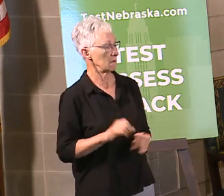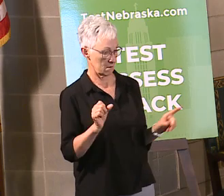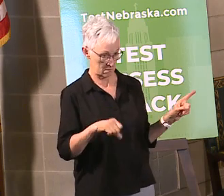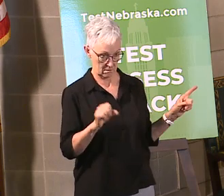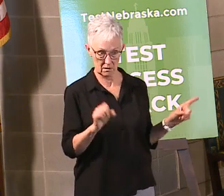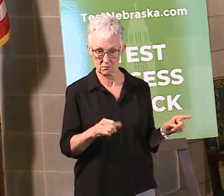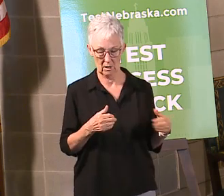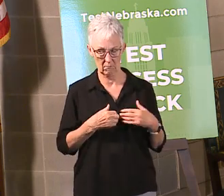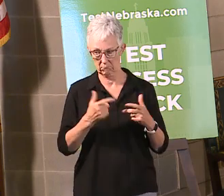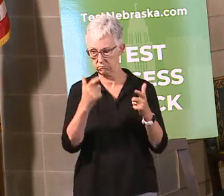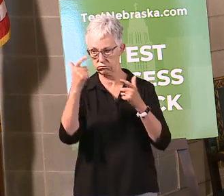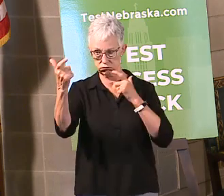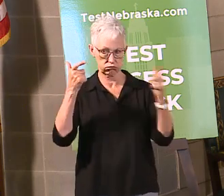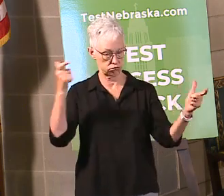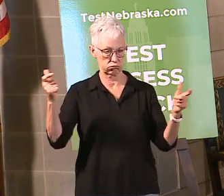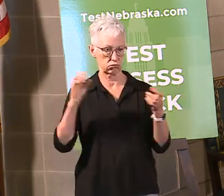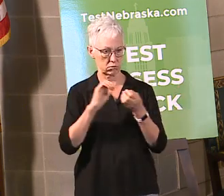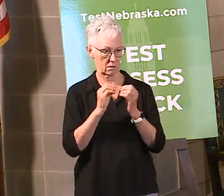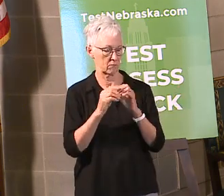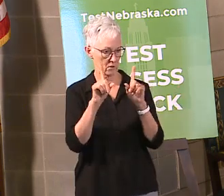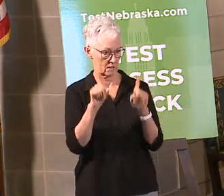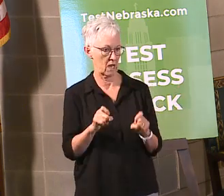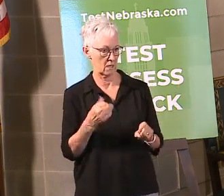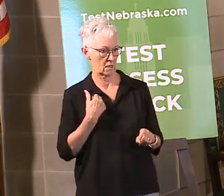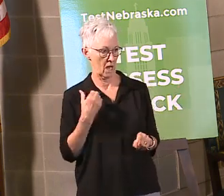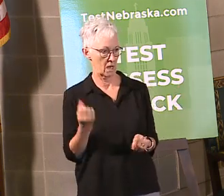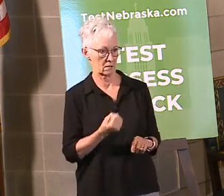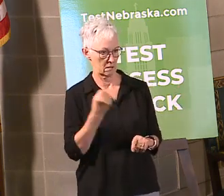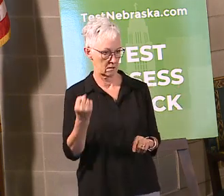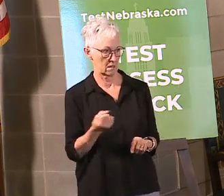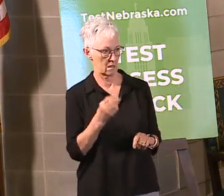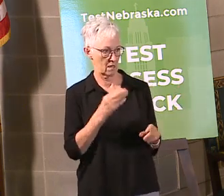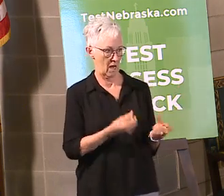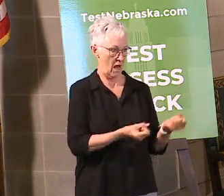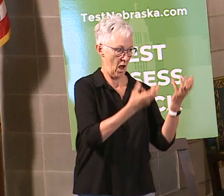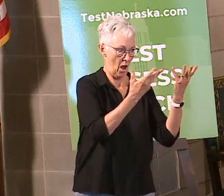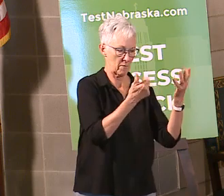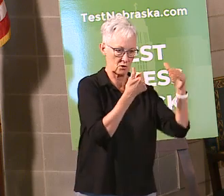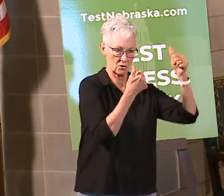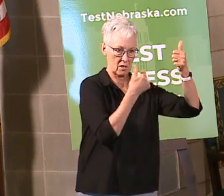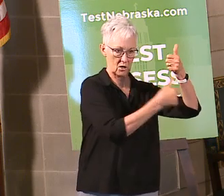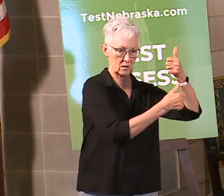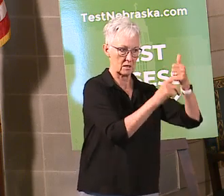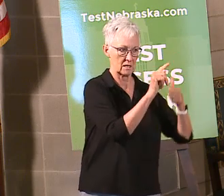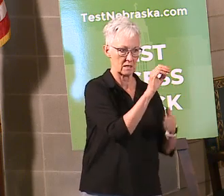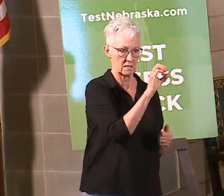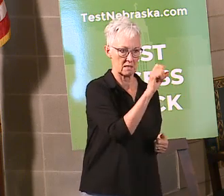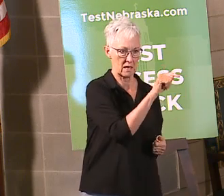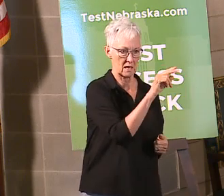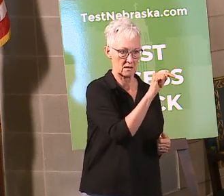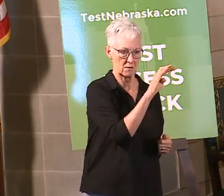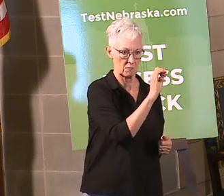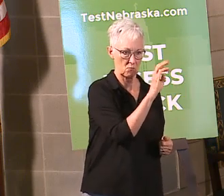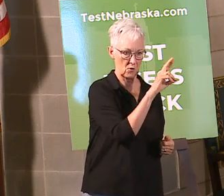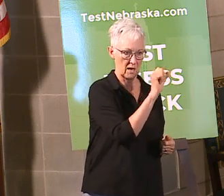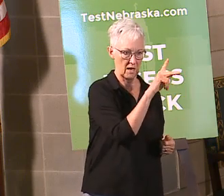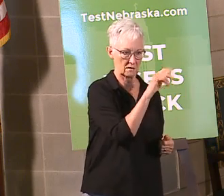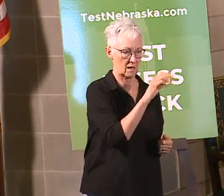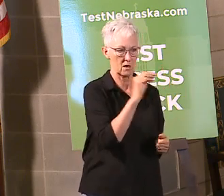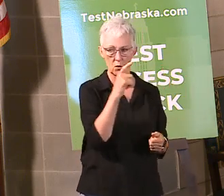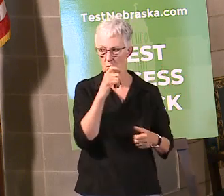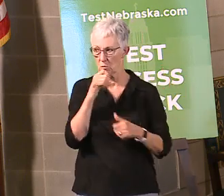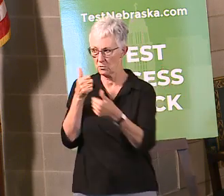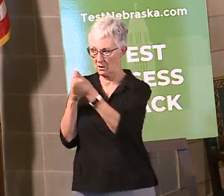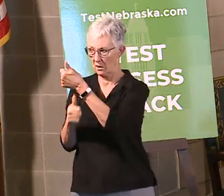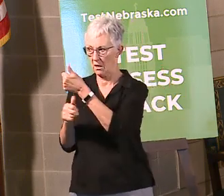reported over the weekend on Saturday, and do we have a breakdown of how much was that Test Nebraska versus the other labs? I don't have that data, but Taylor is